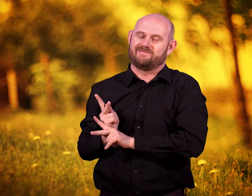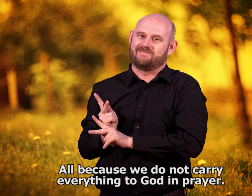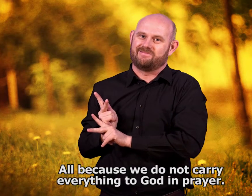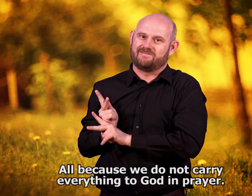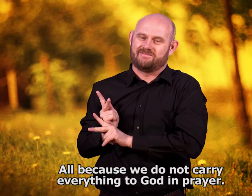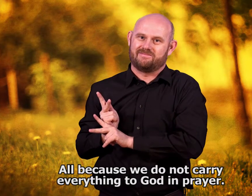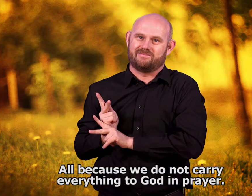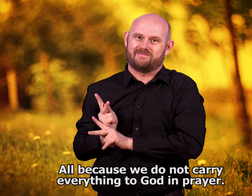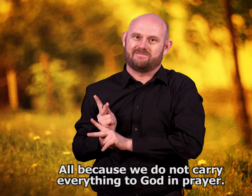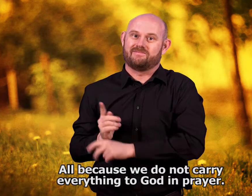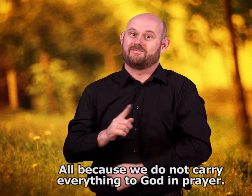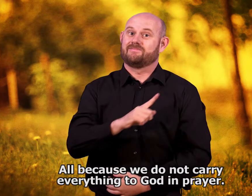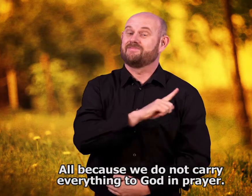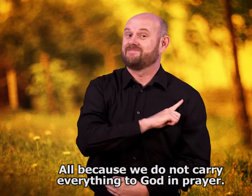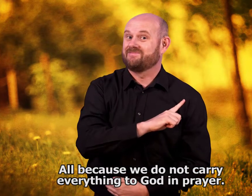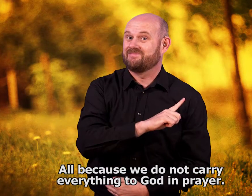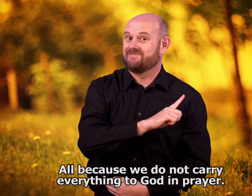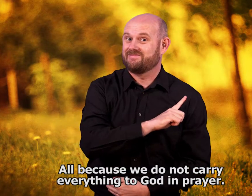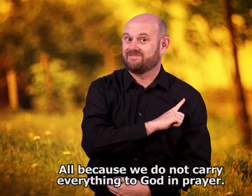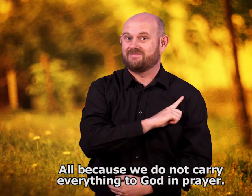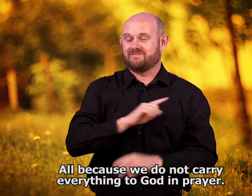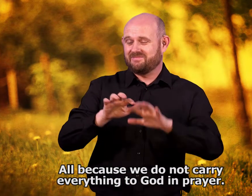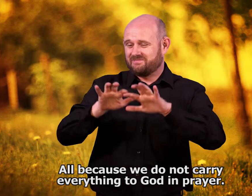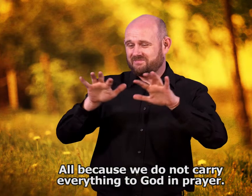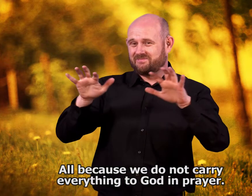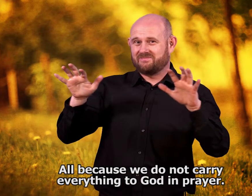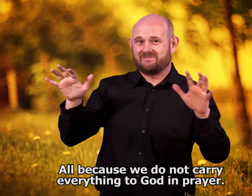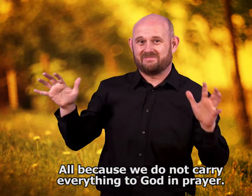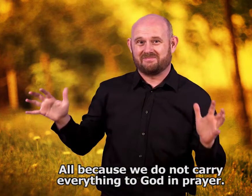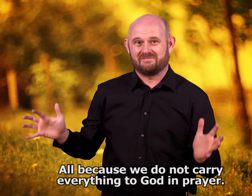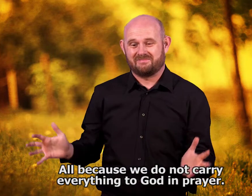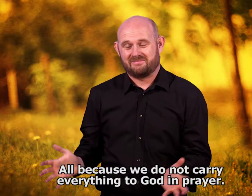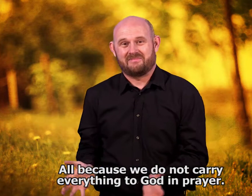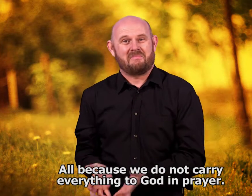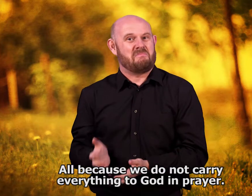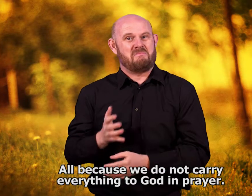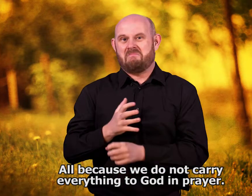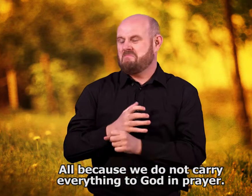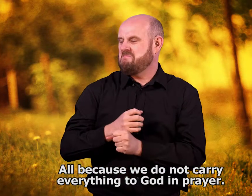Oh, because we do not carry